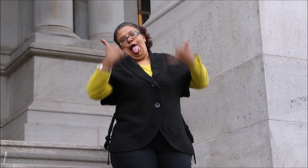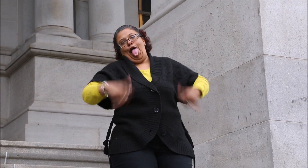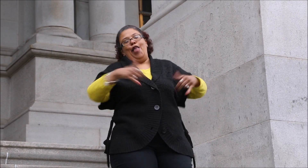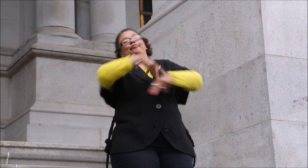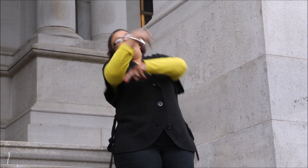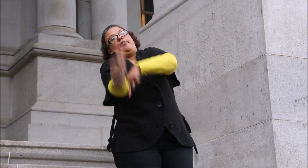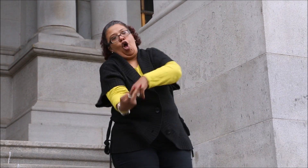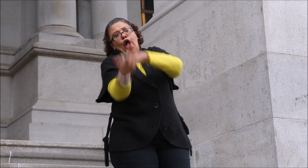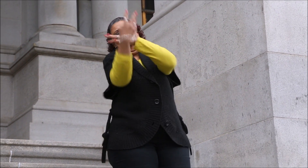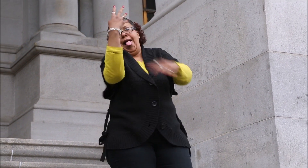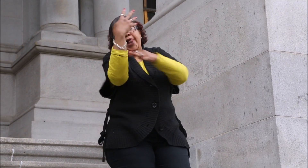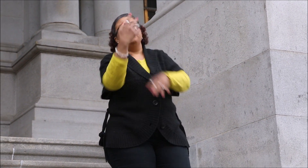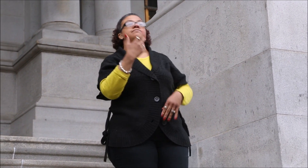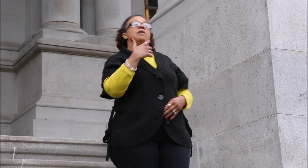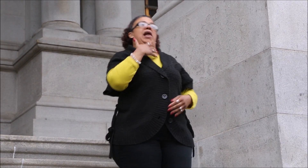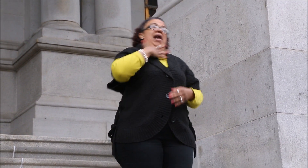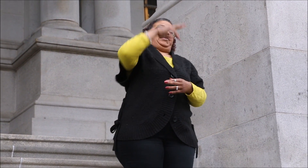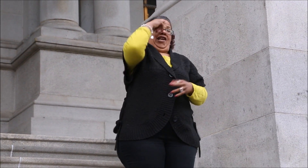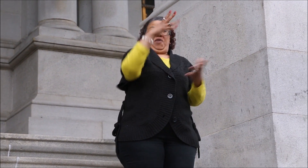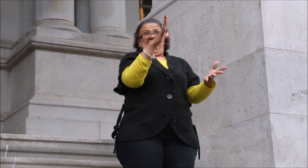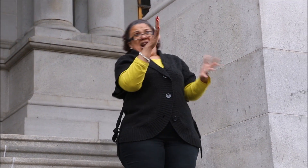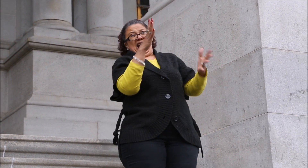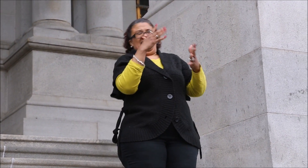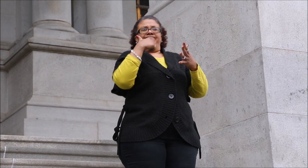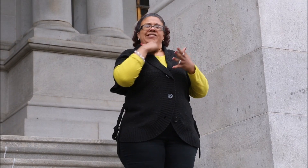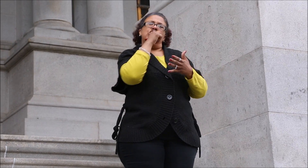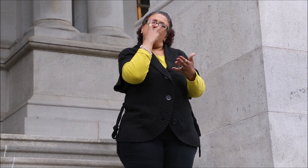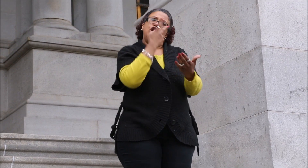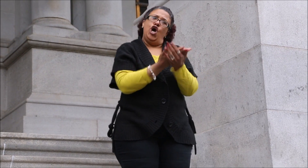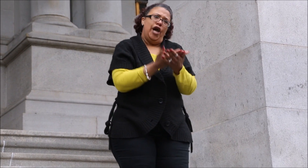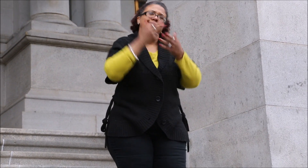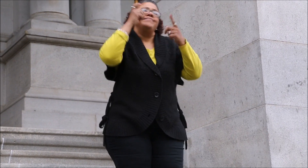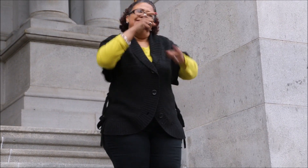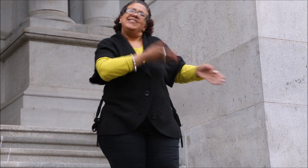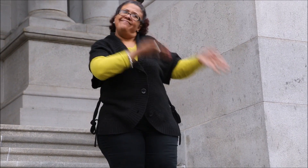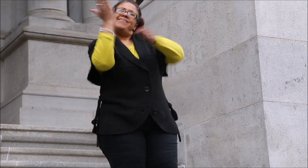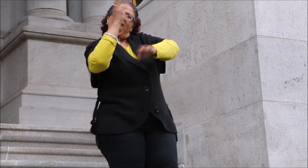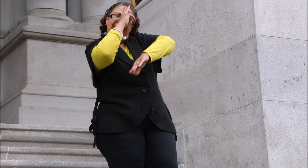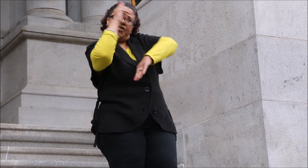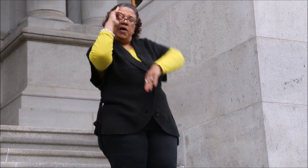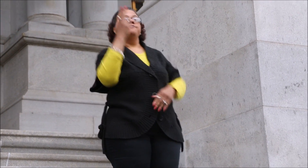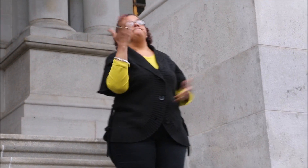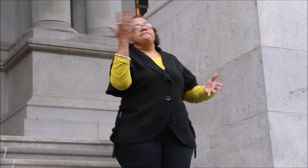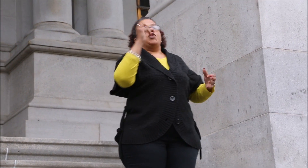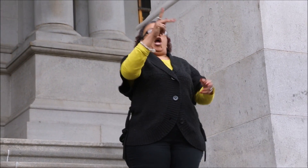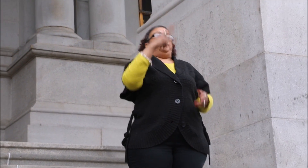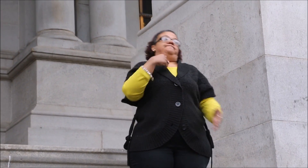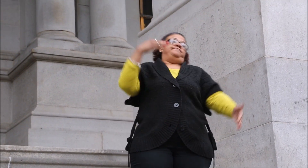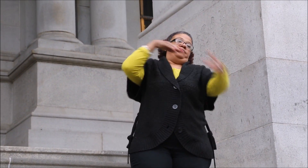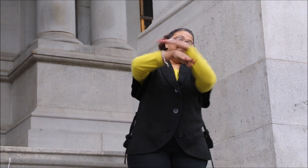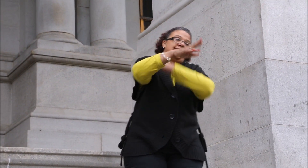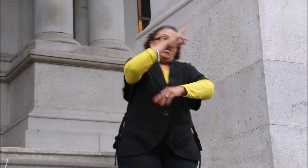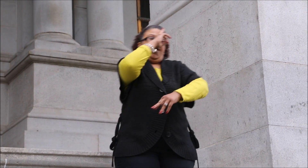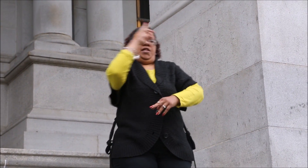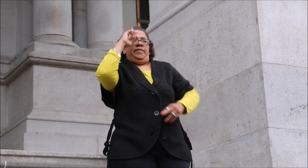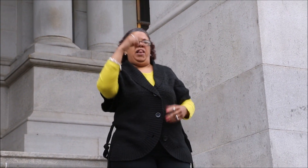My name is Frances Kims. I'm from Rochester, New York. And I want to give thanks to my father. He was a hearing